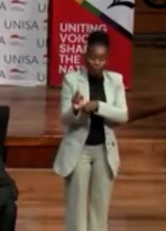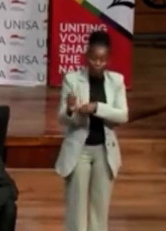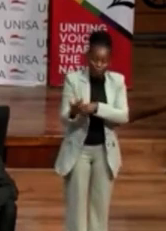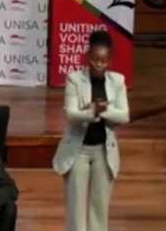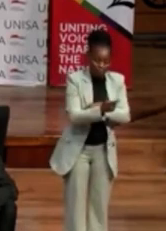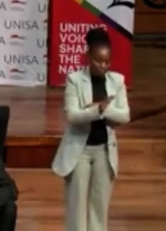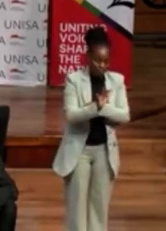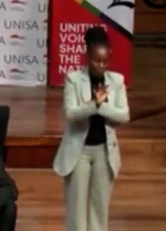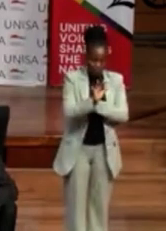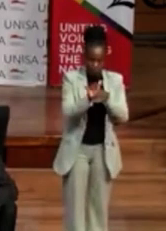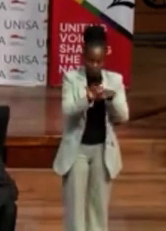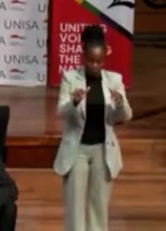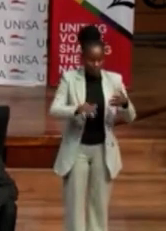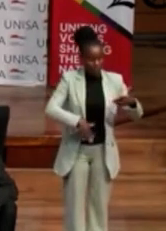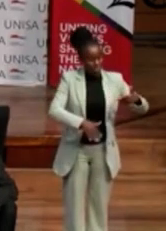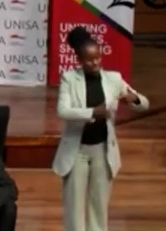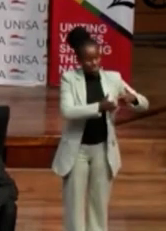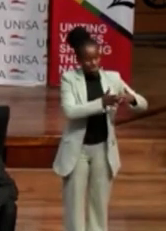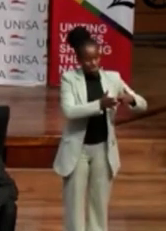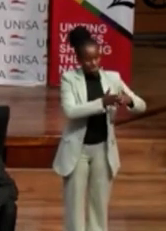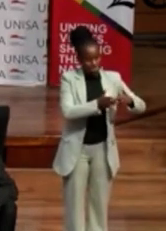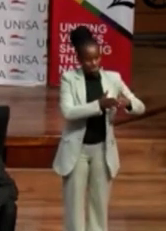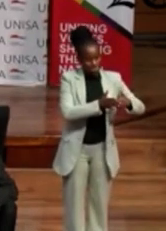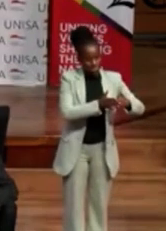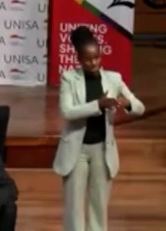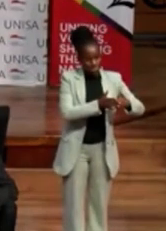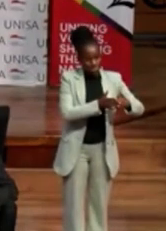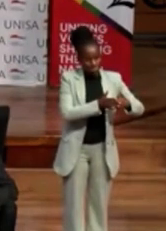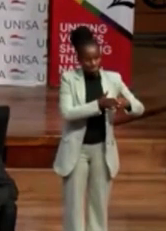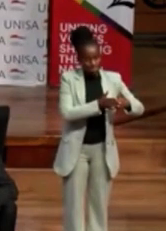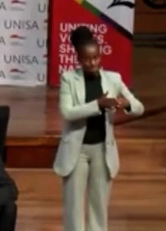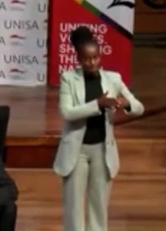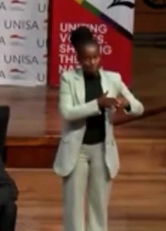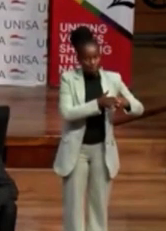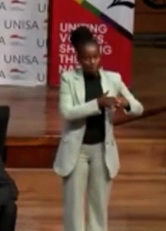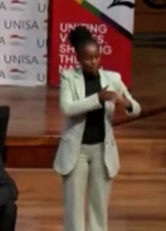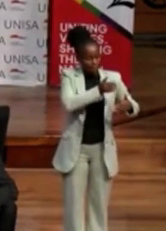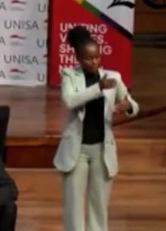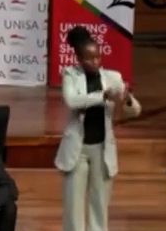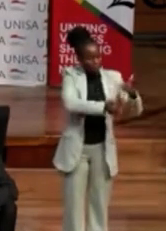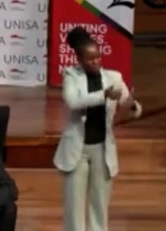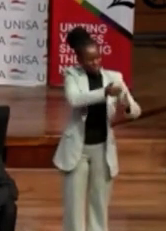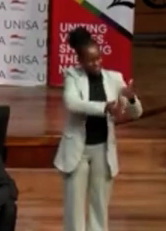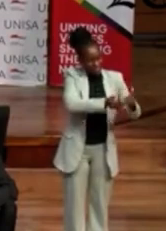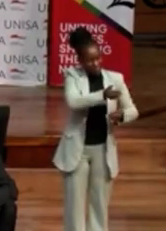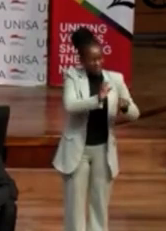be driven by a well-defined